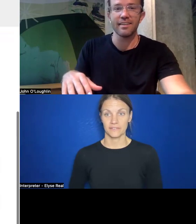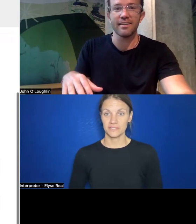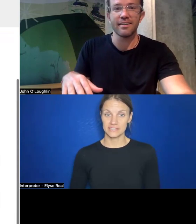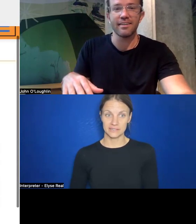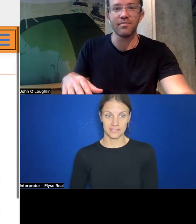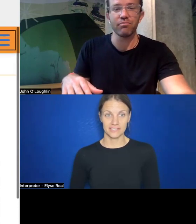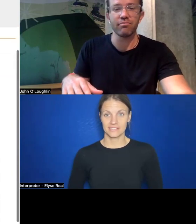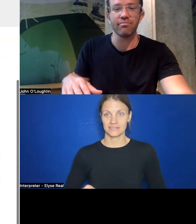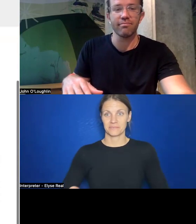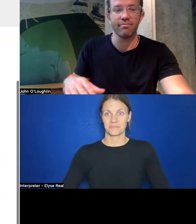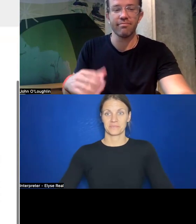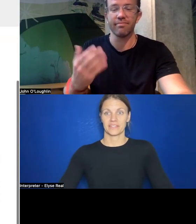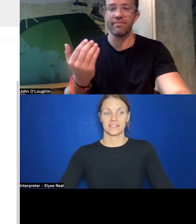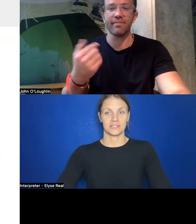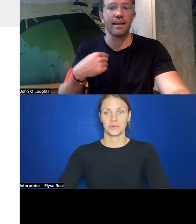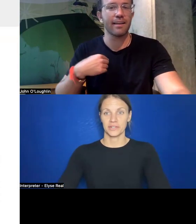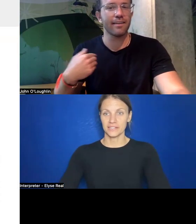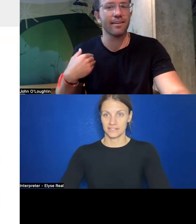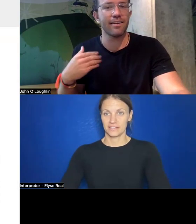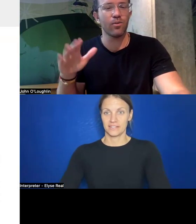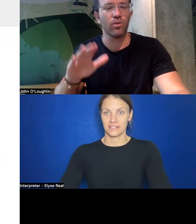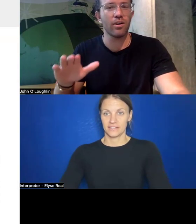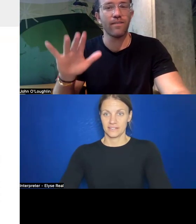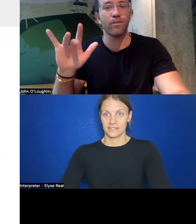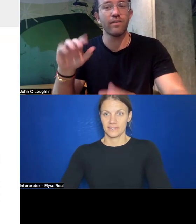We have 15 students at this point.